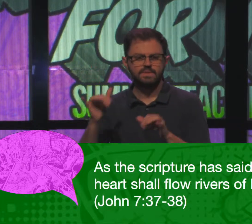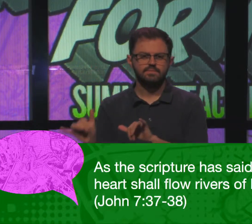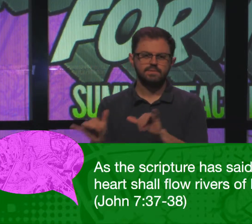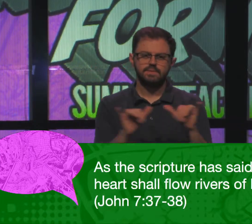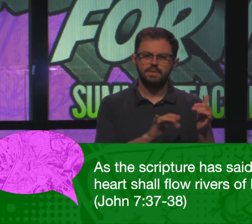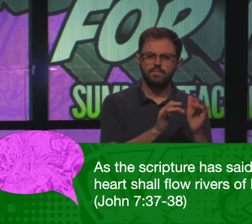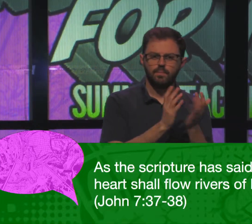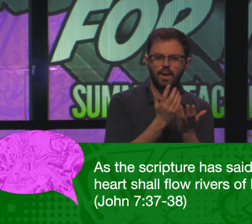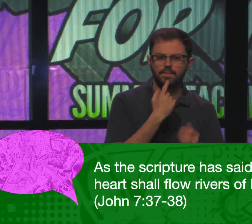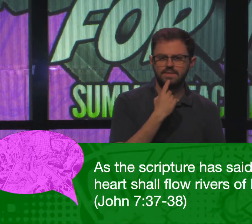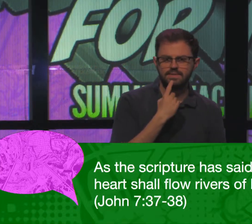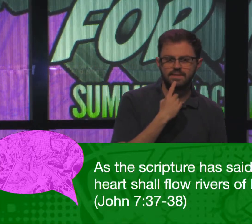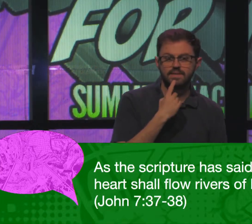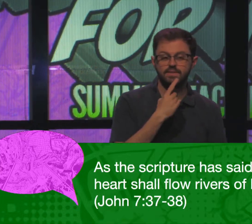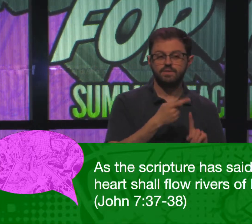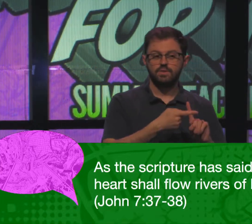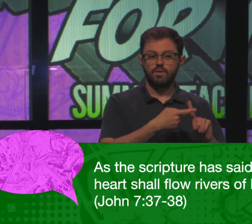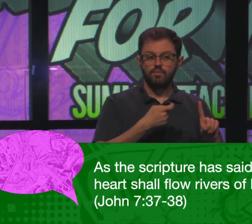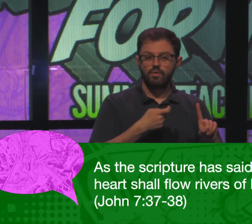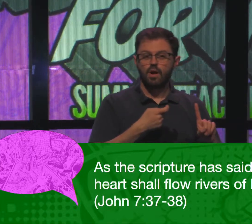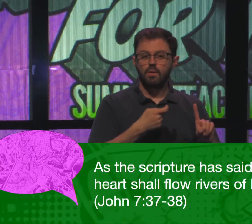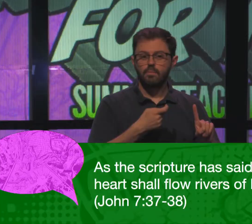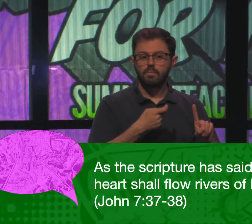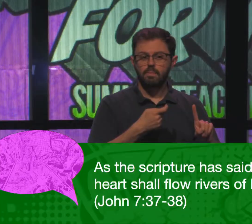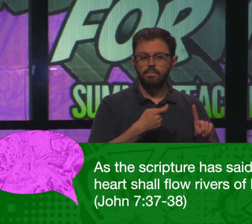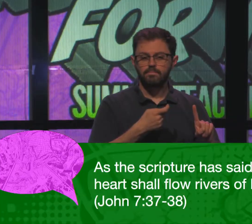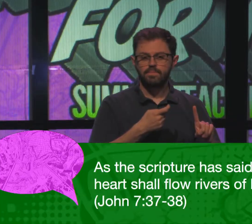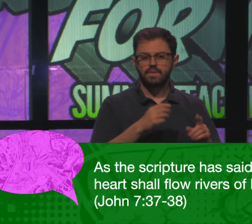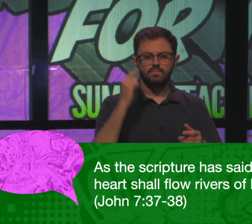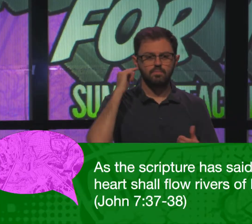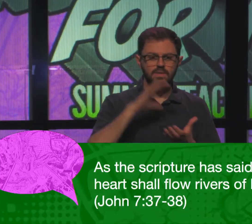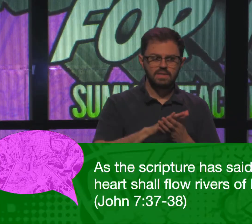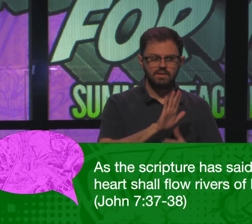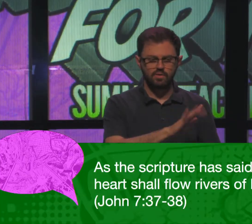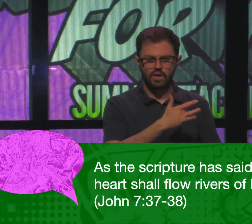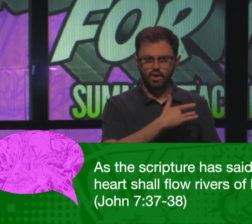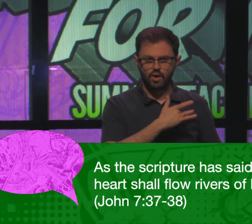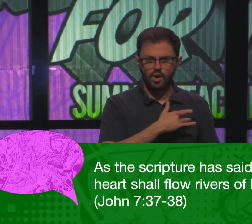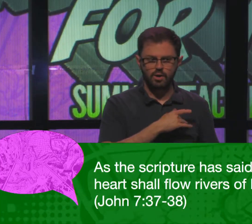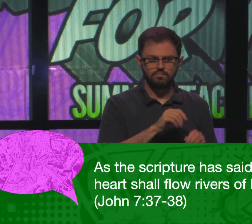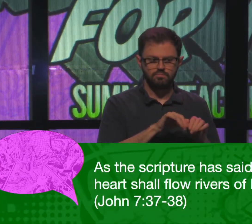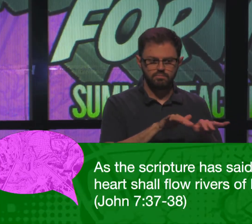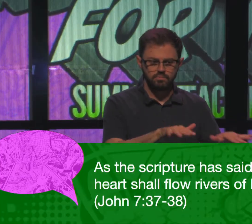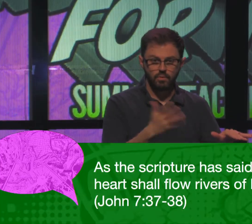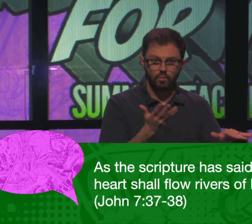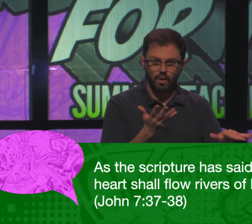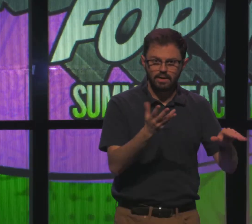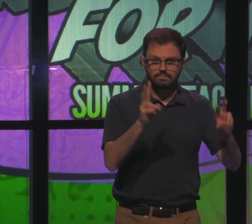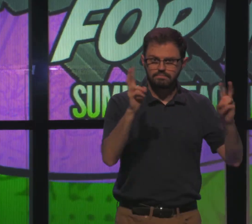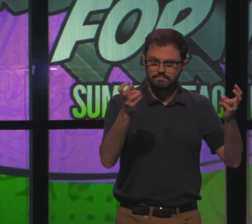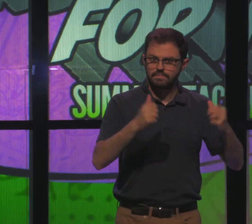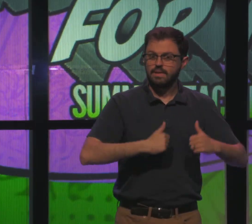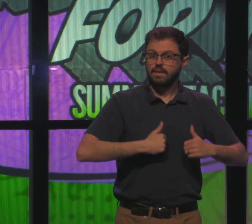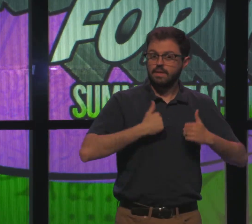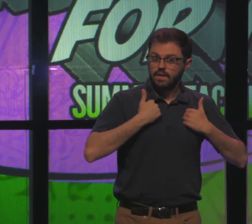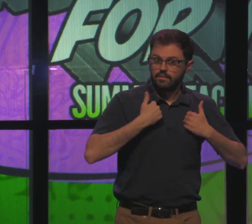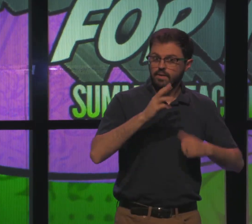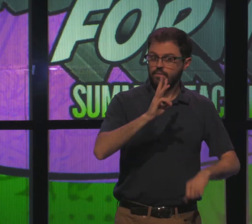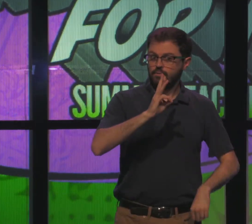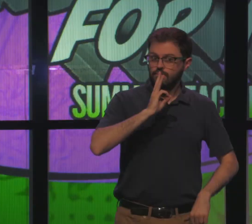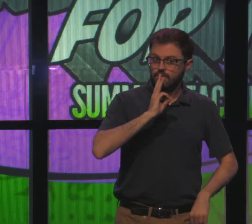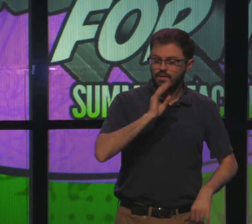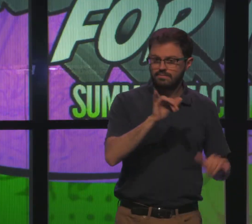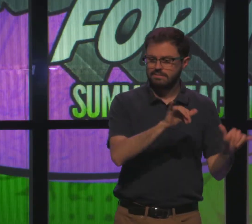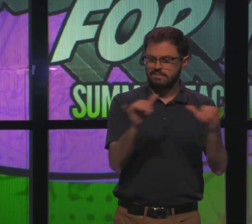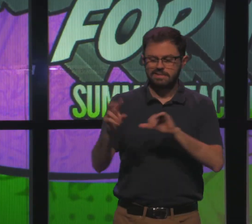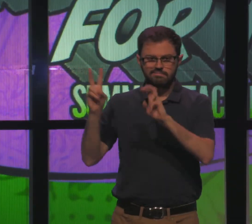shall flow rivers of, what's the word? Living water. Living water. Now, scholars interpret like